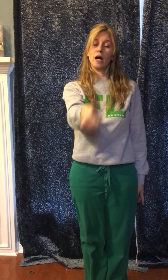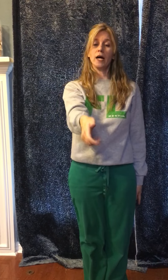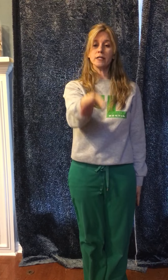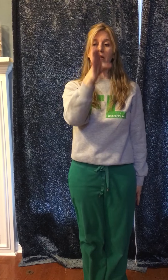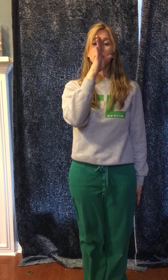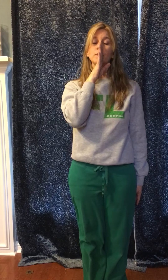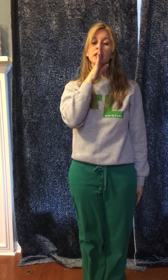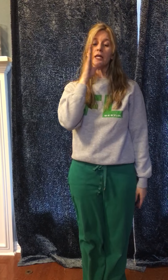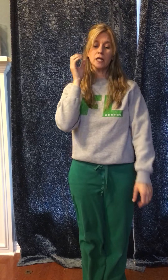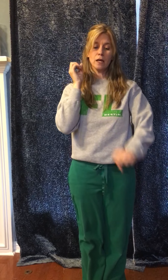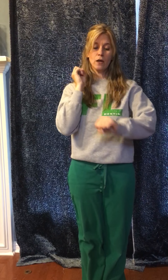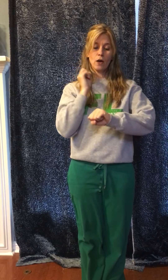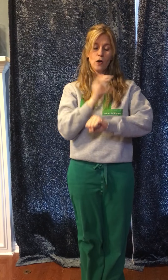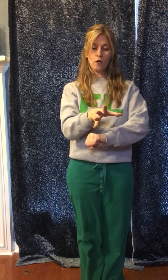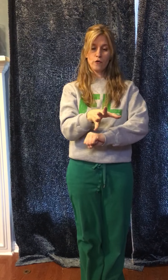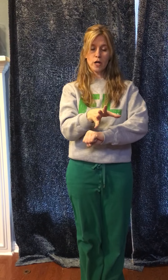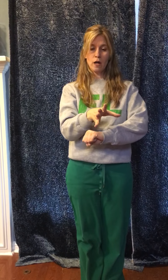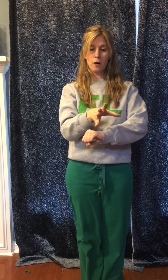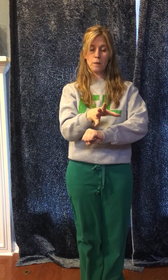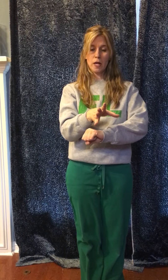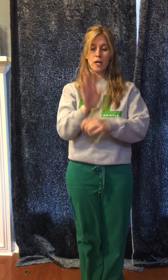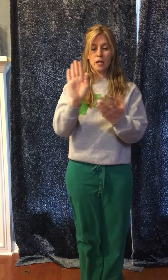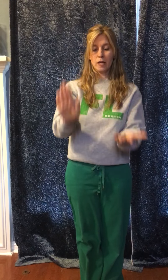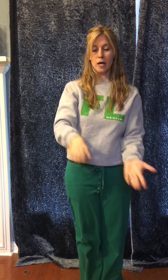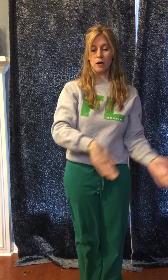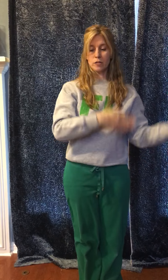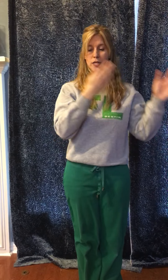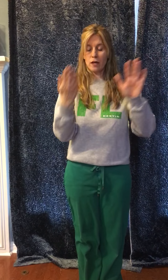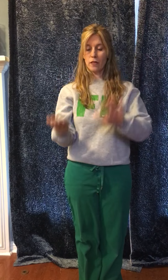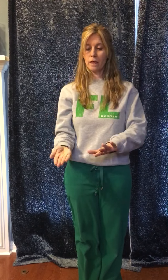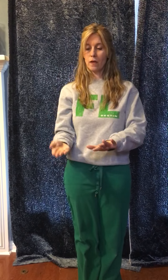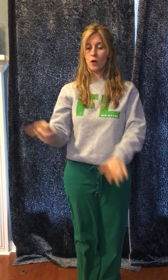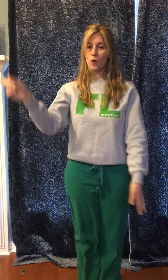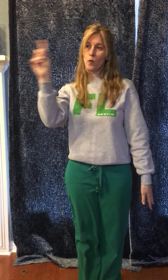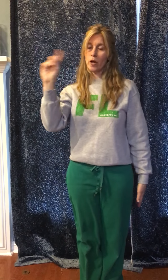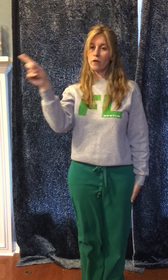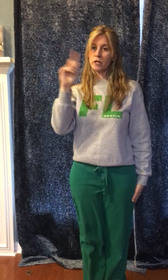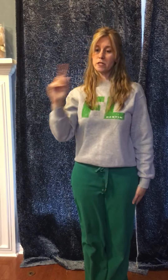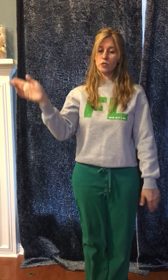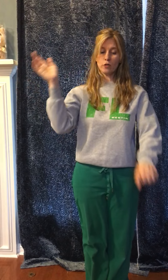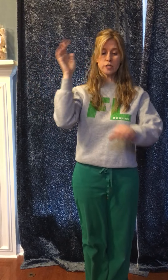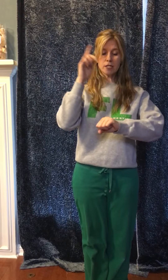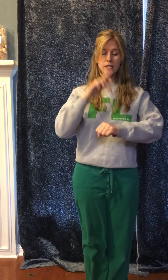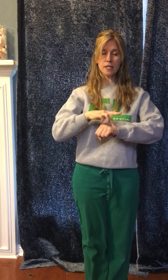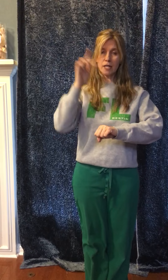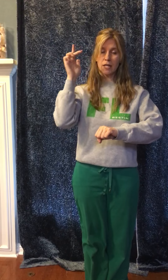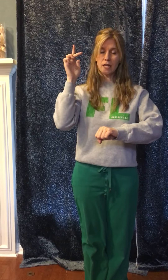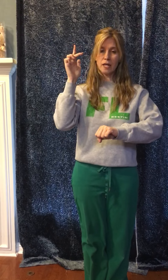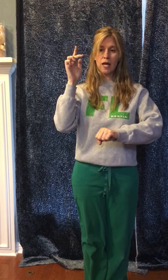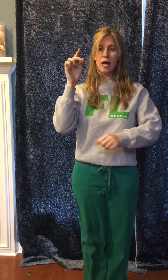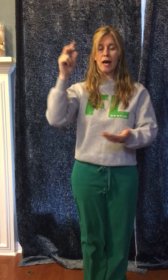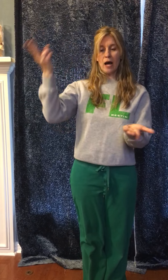not be overcome. Now death, where is your sting?